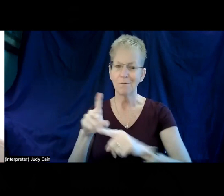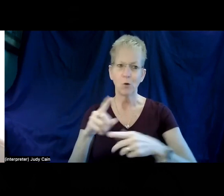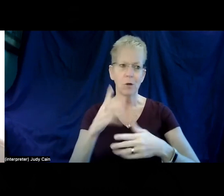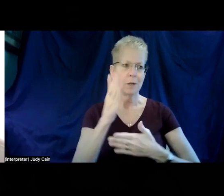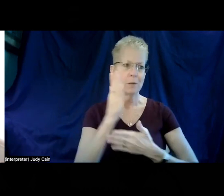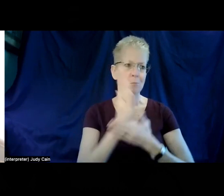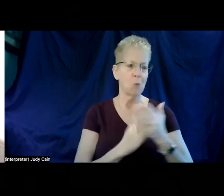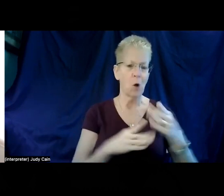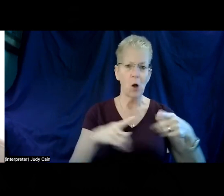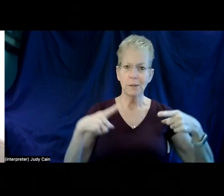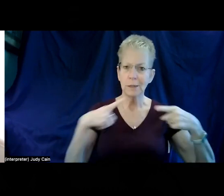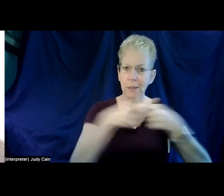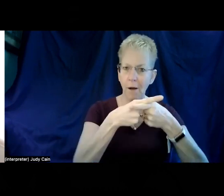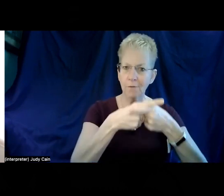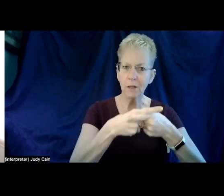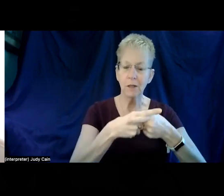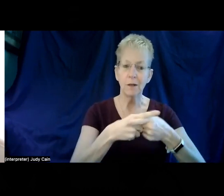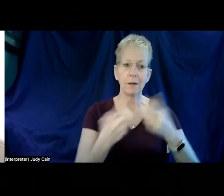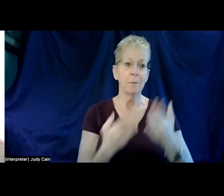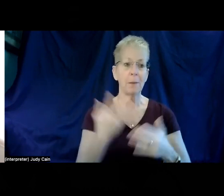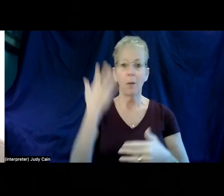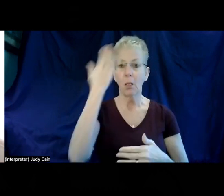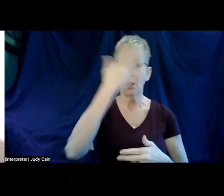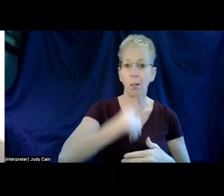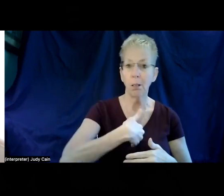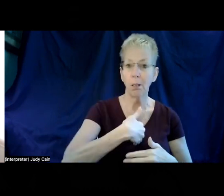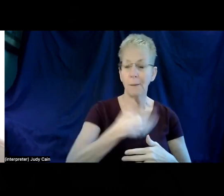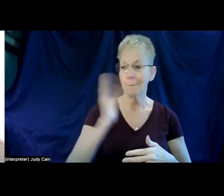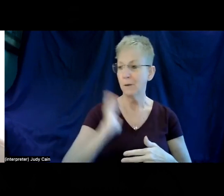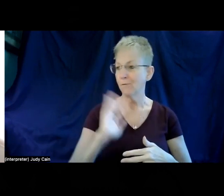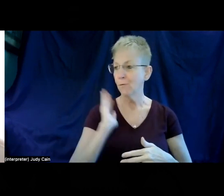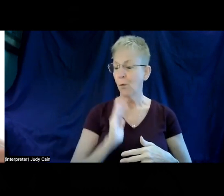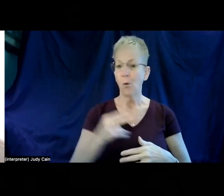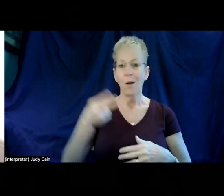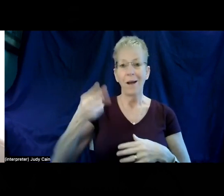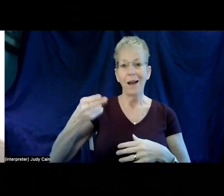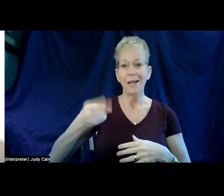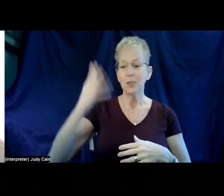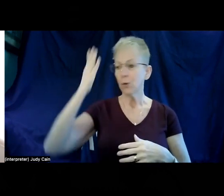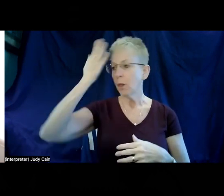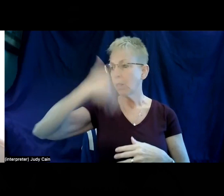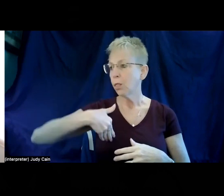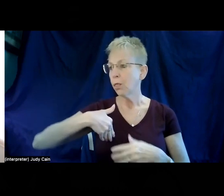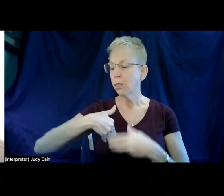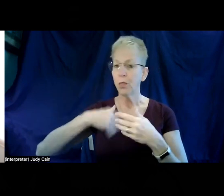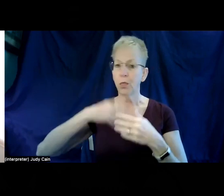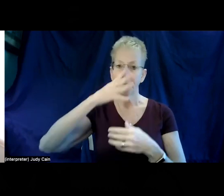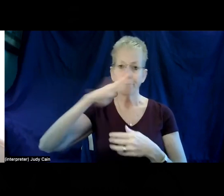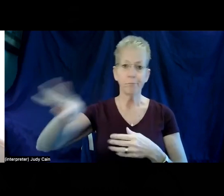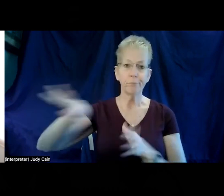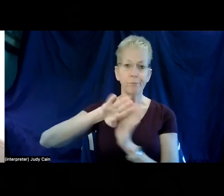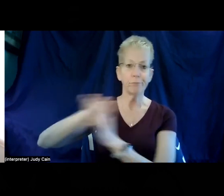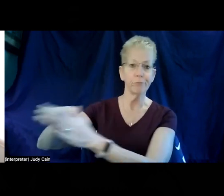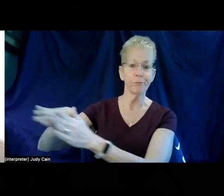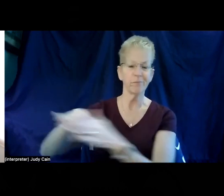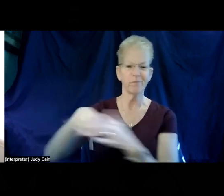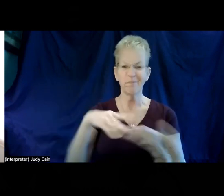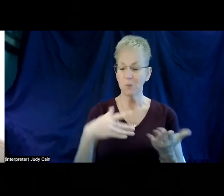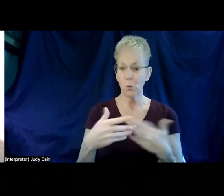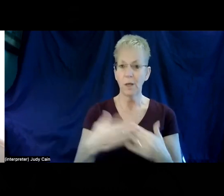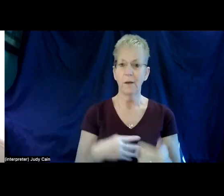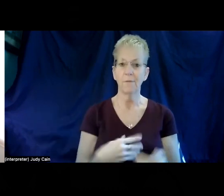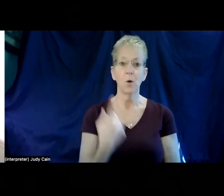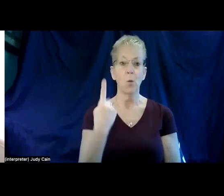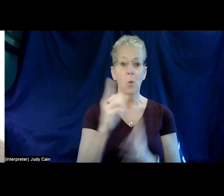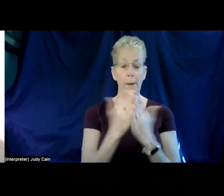we maybe glossed over or history glossed over. One of the books deals with